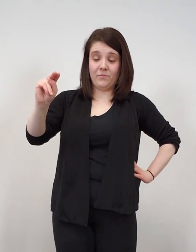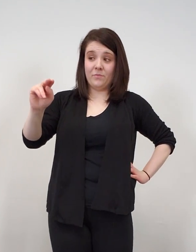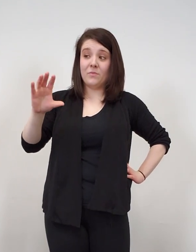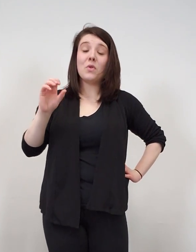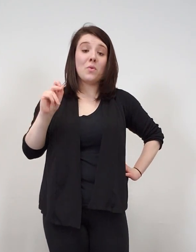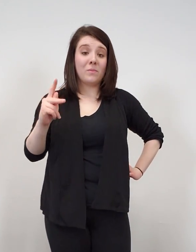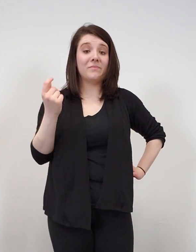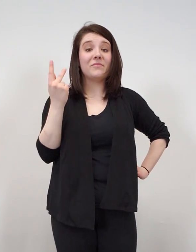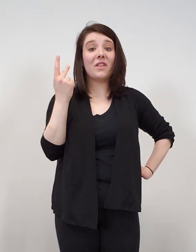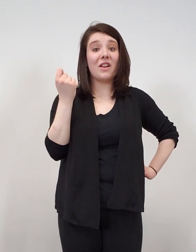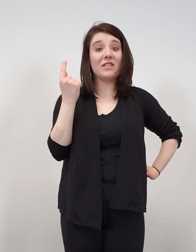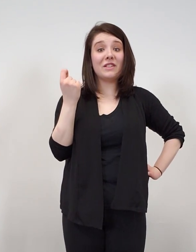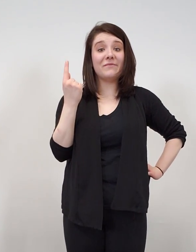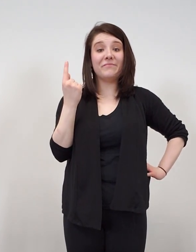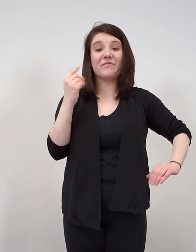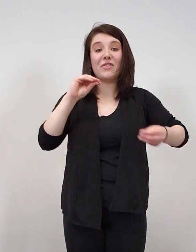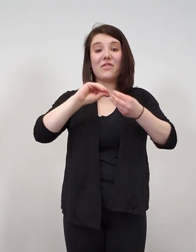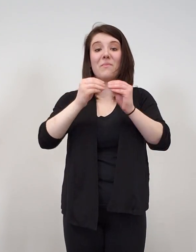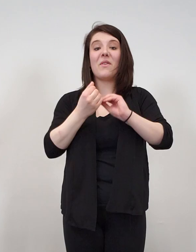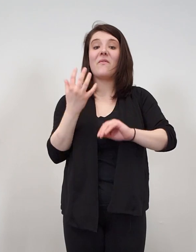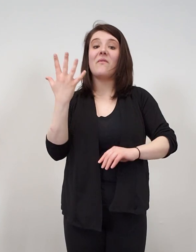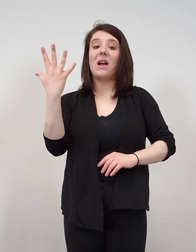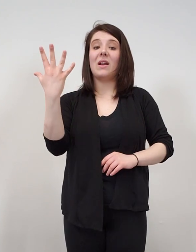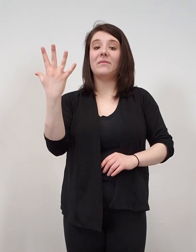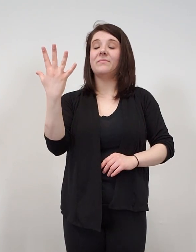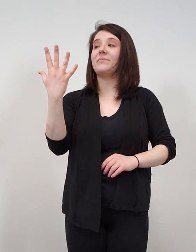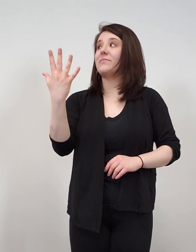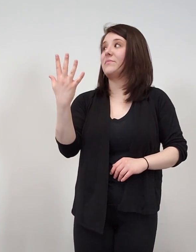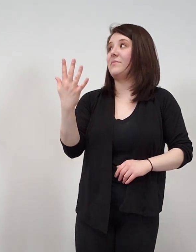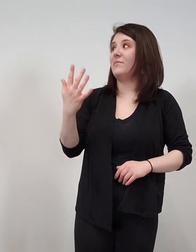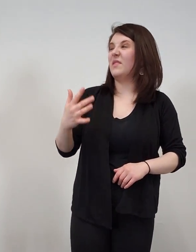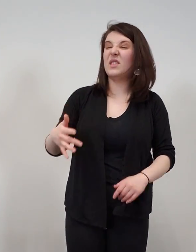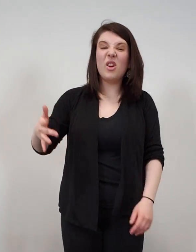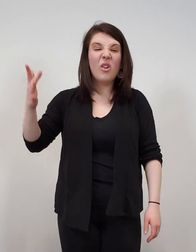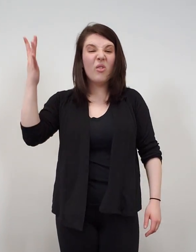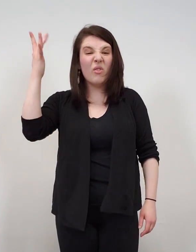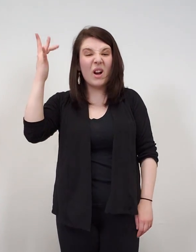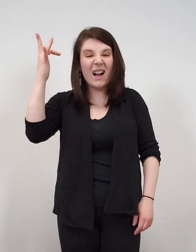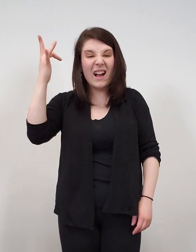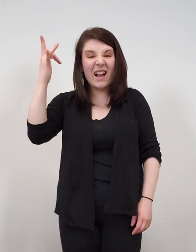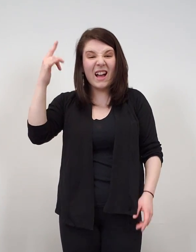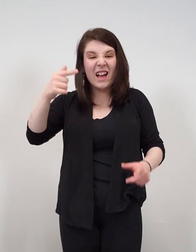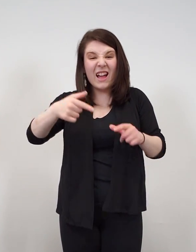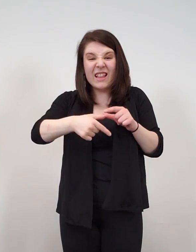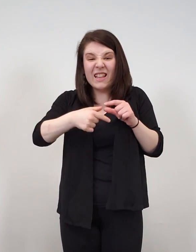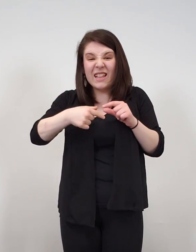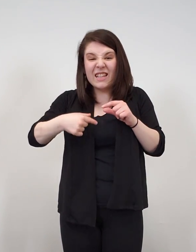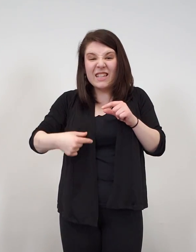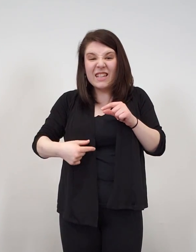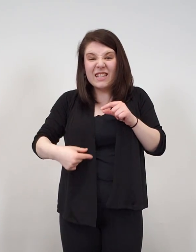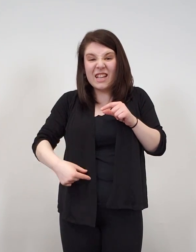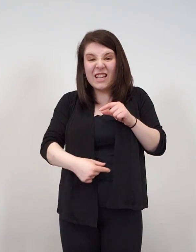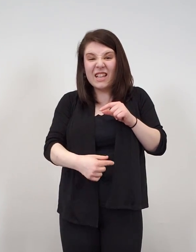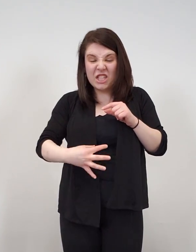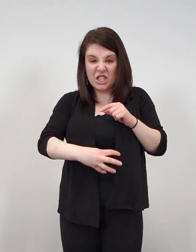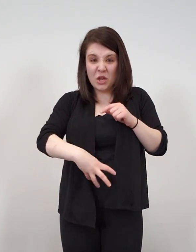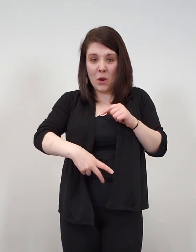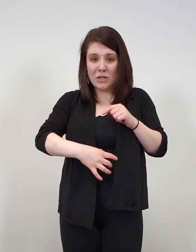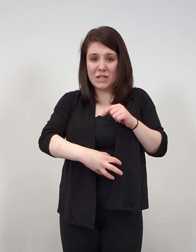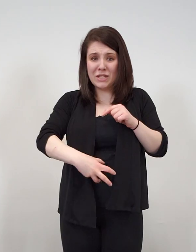Why are we doing all, why? Digestive system, why? Because you're hungry. Your cute